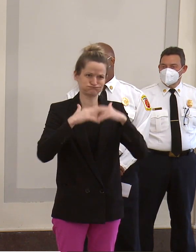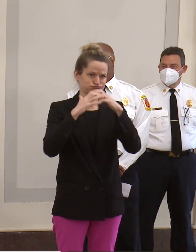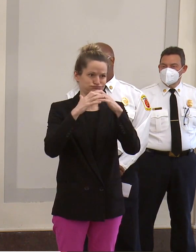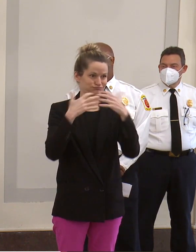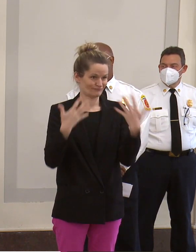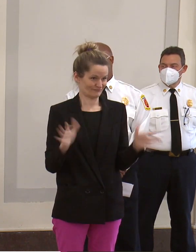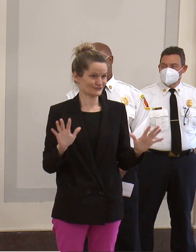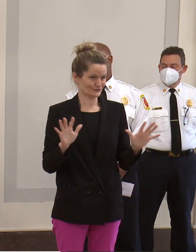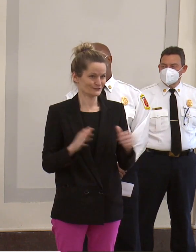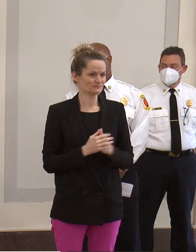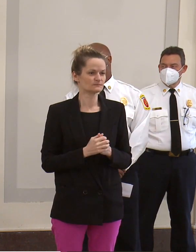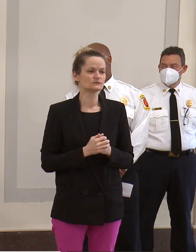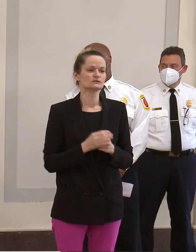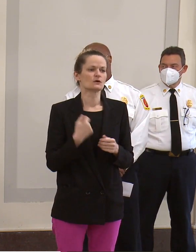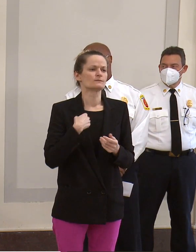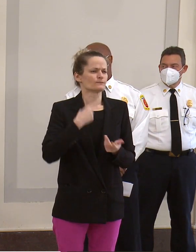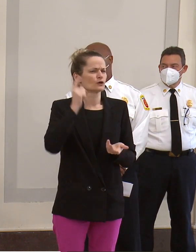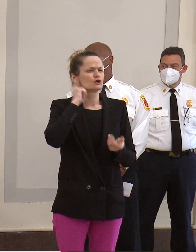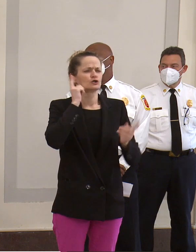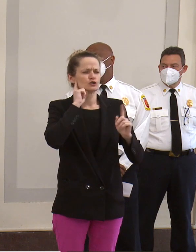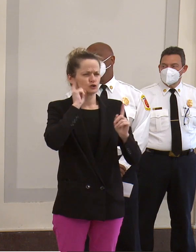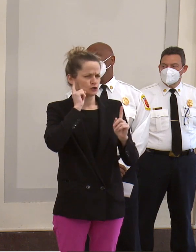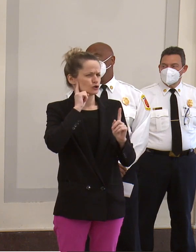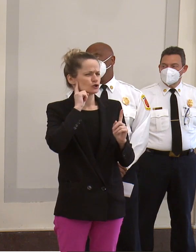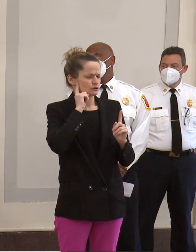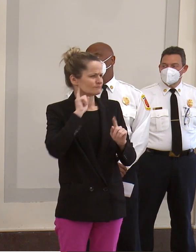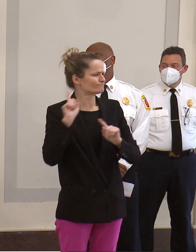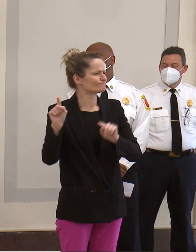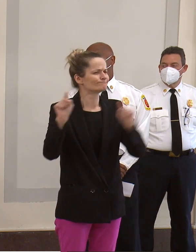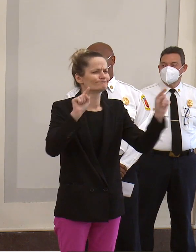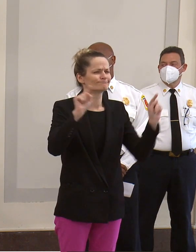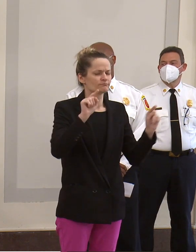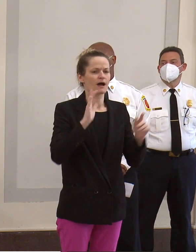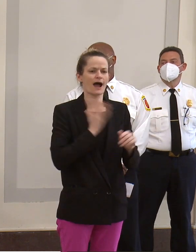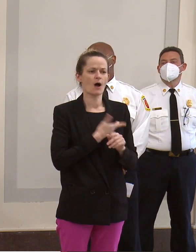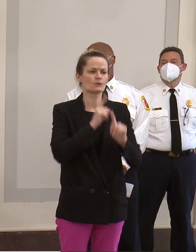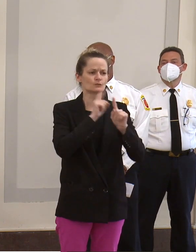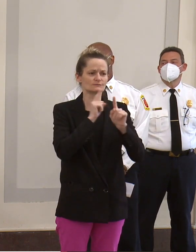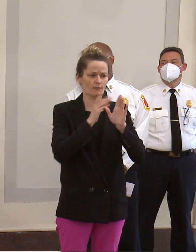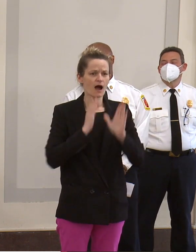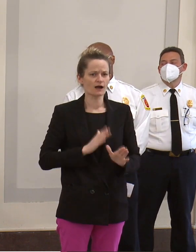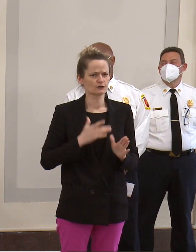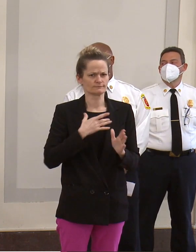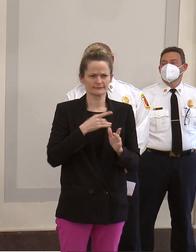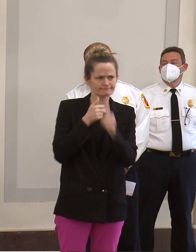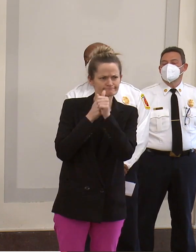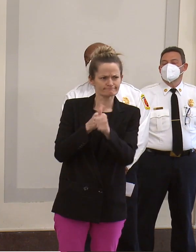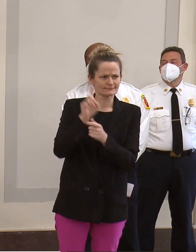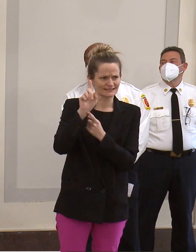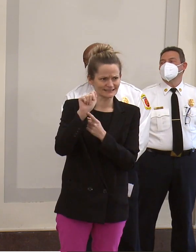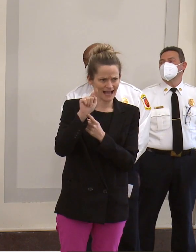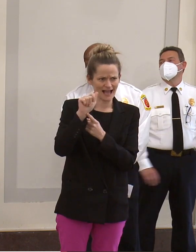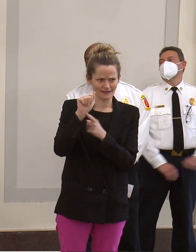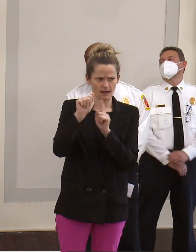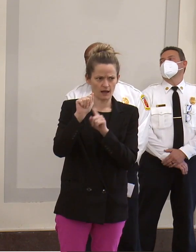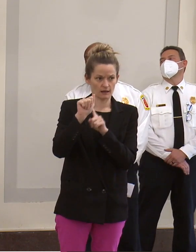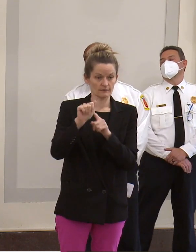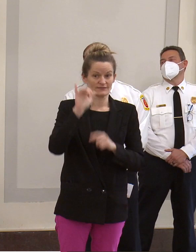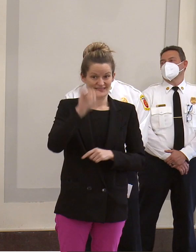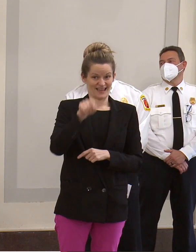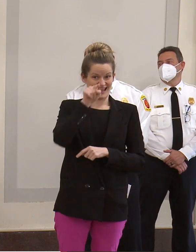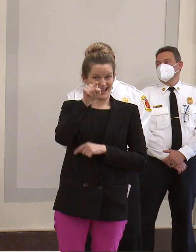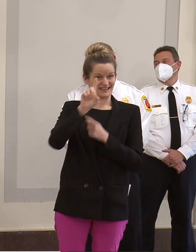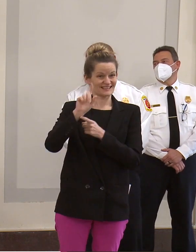our response to COVID-19 is based on data. That remains true. This dashboard overhaul will make it easier